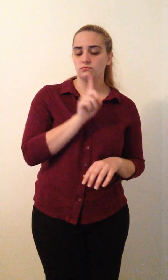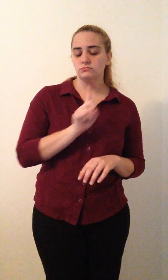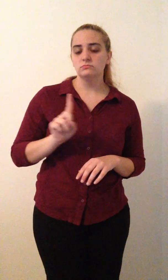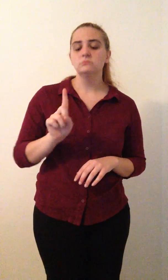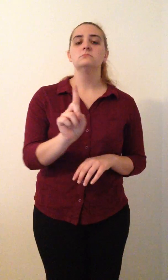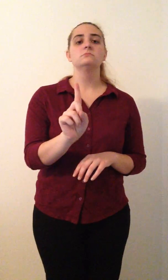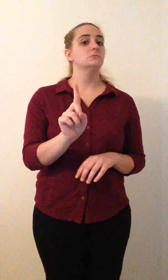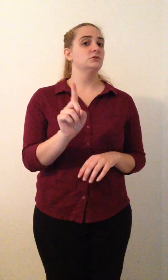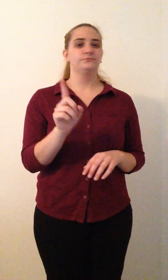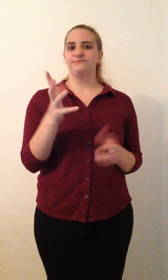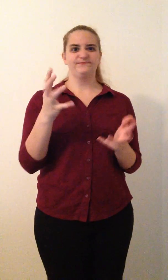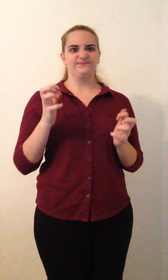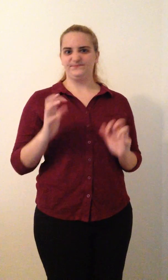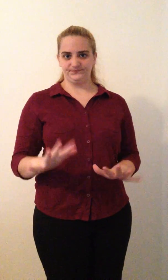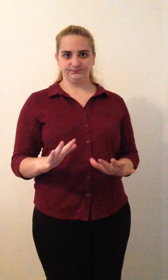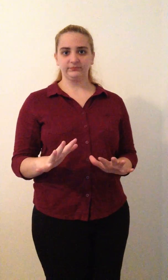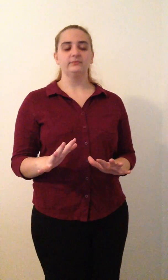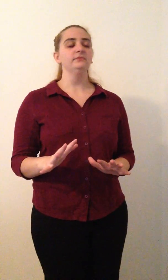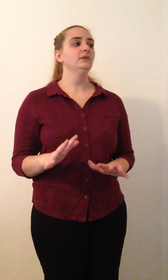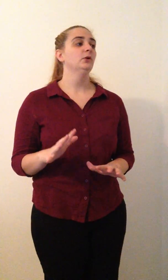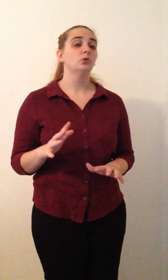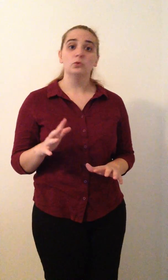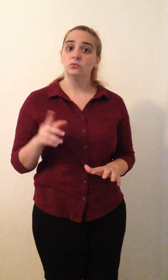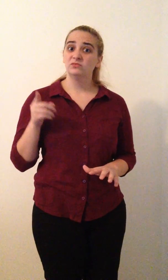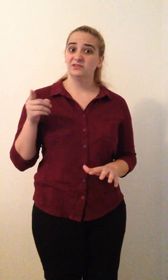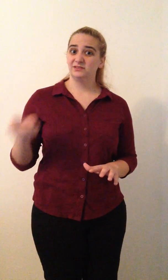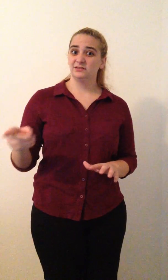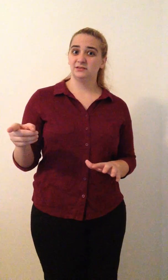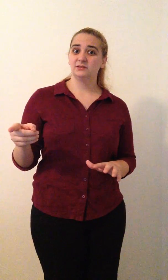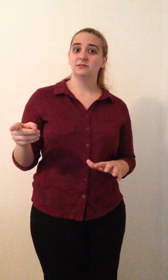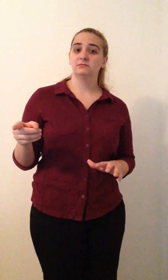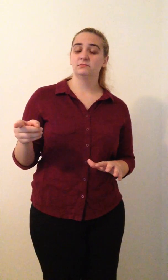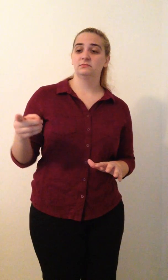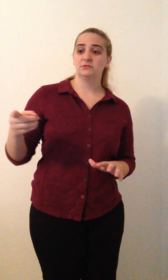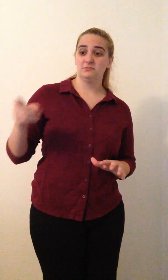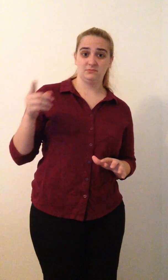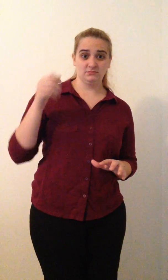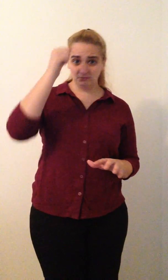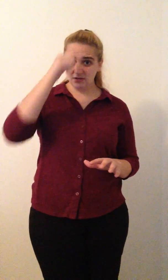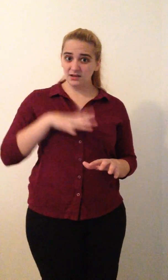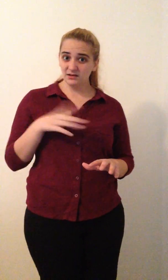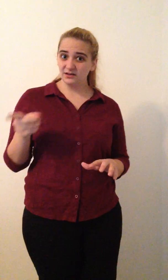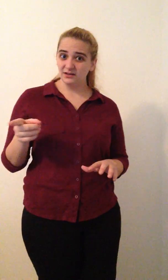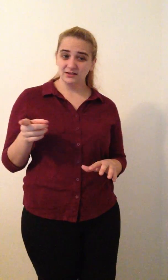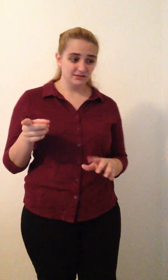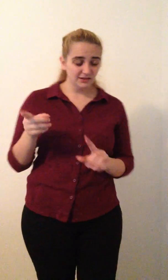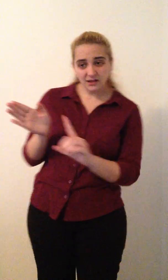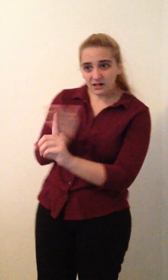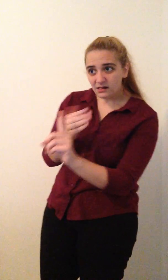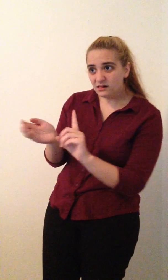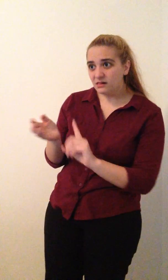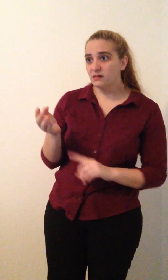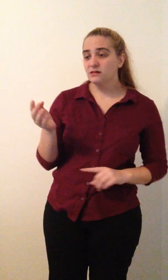they are or what they are outside of a relationship. So some people jump